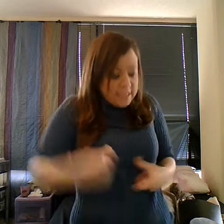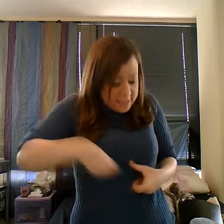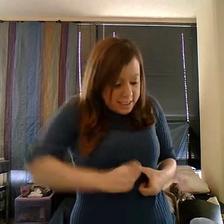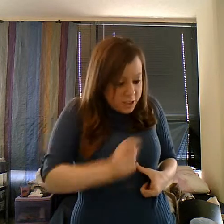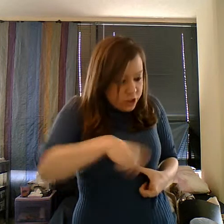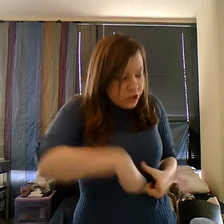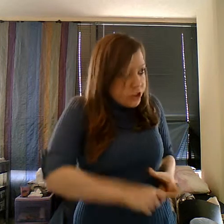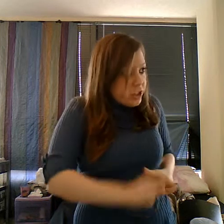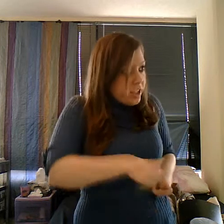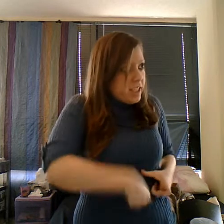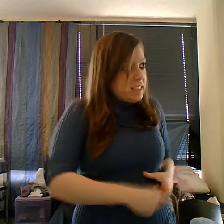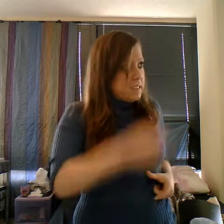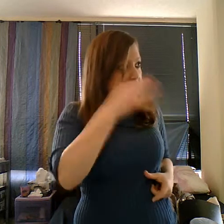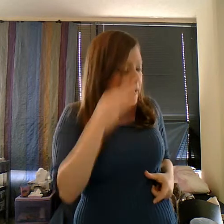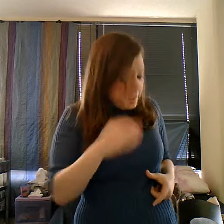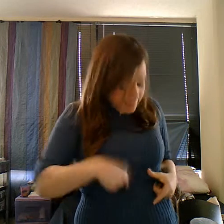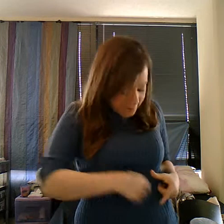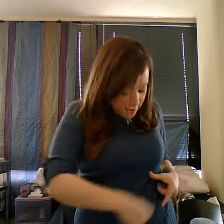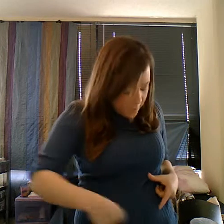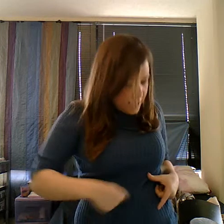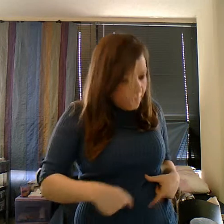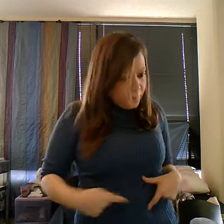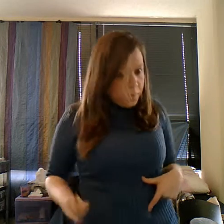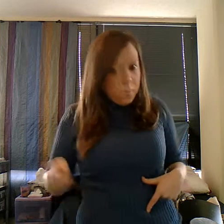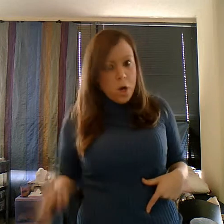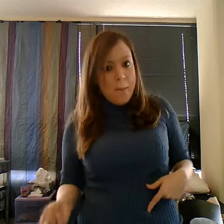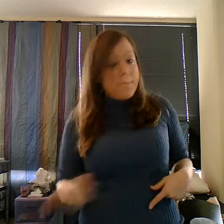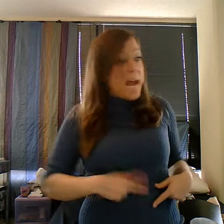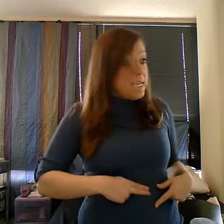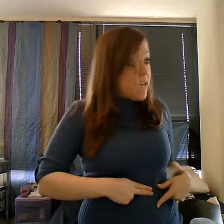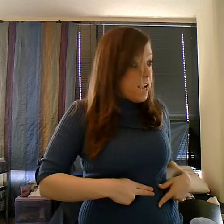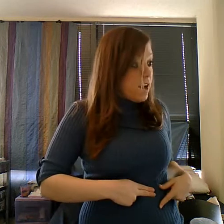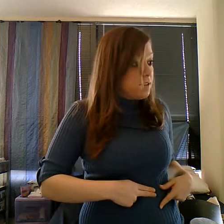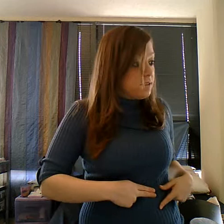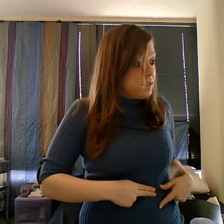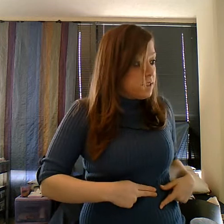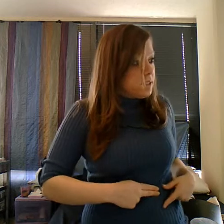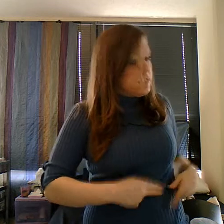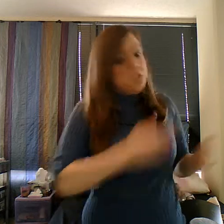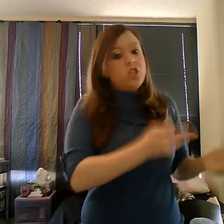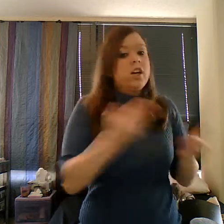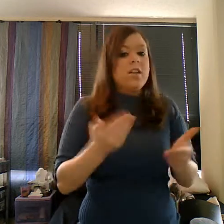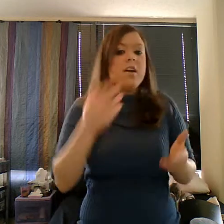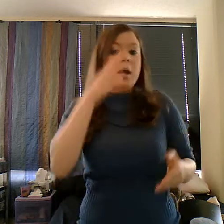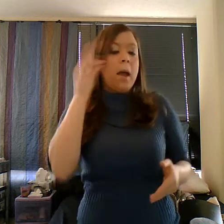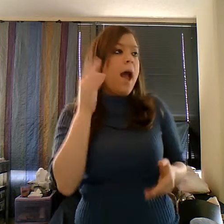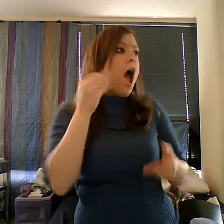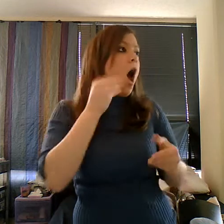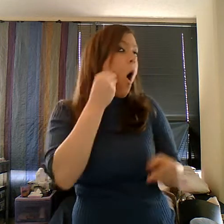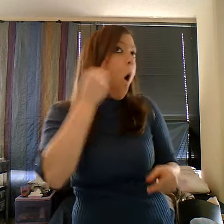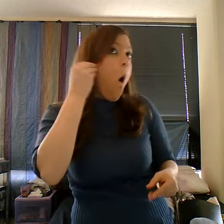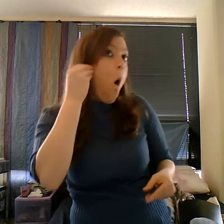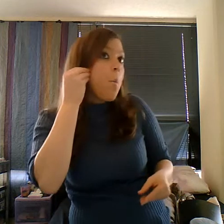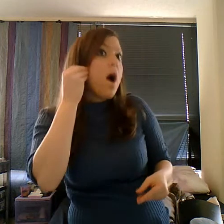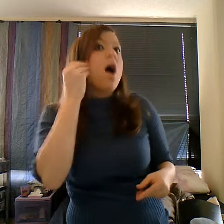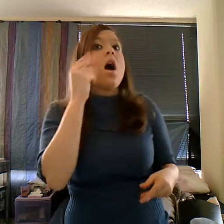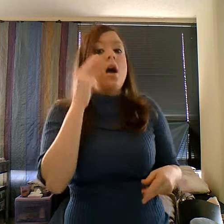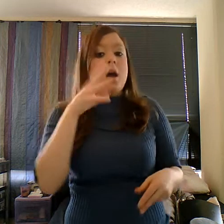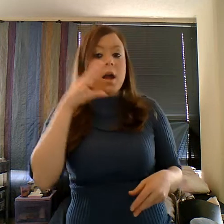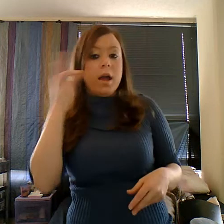he promised himself he would never eat that much again, ever. And he never did. And don't you do that either. Og snipp,